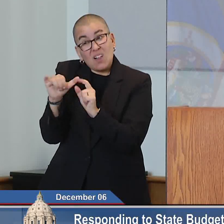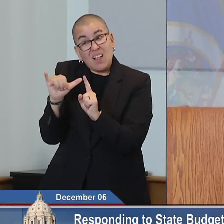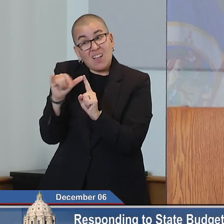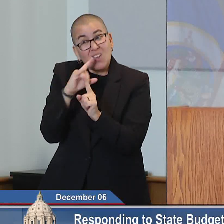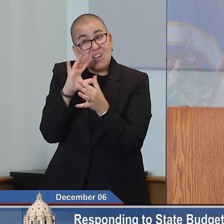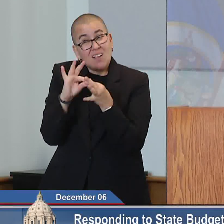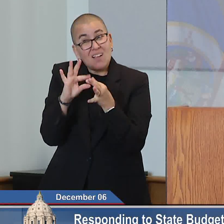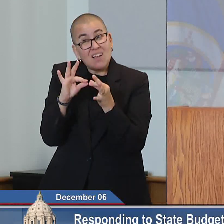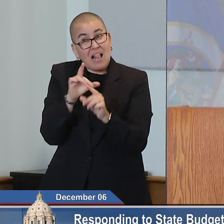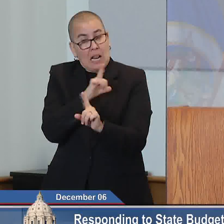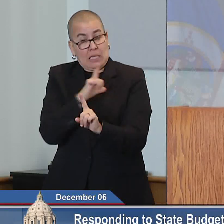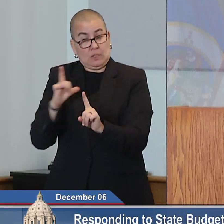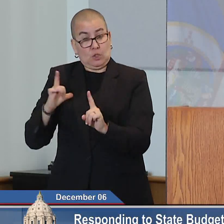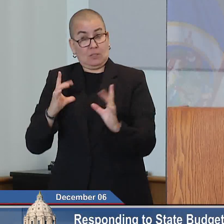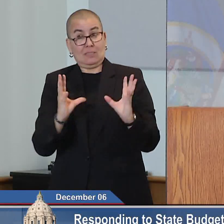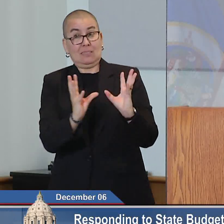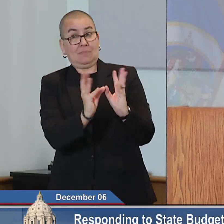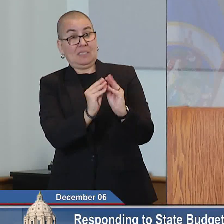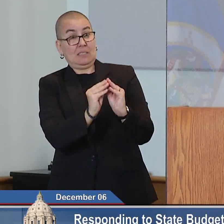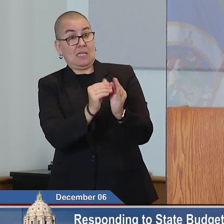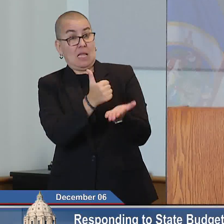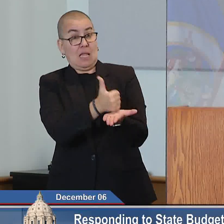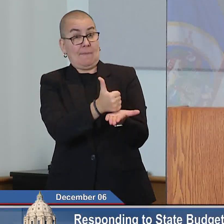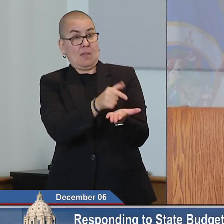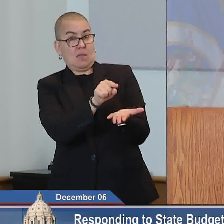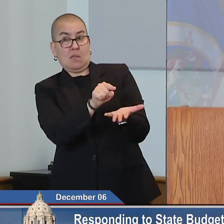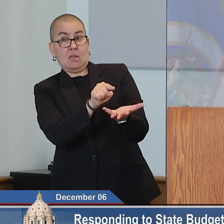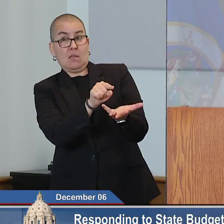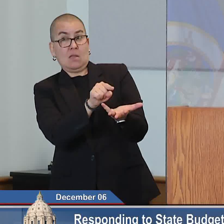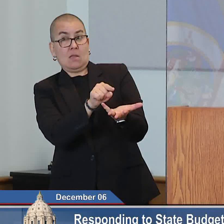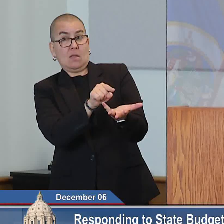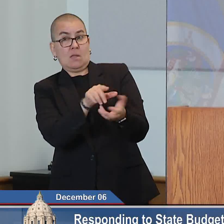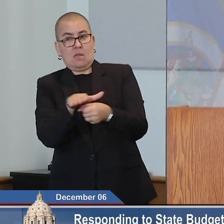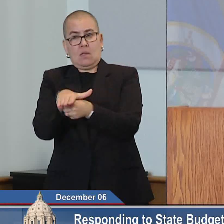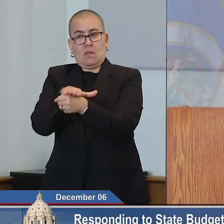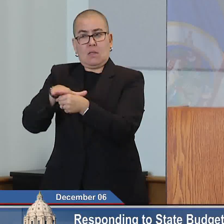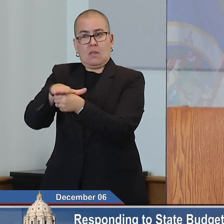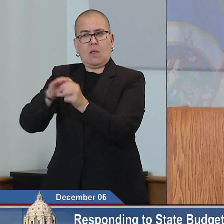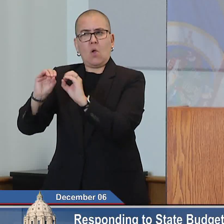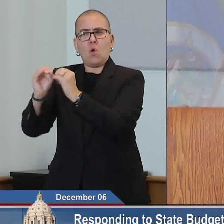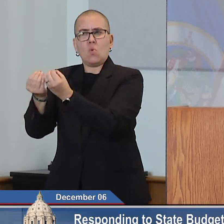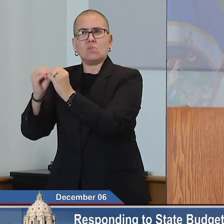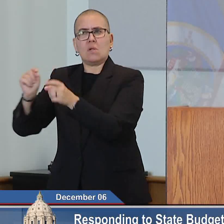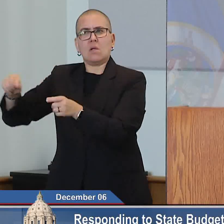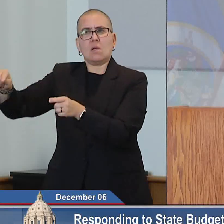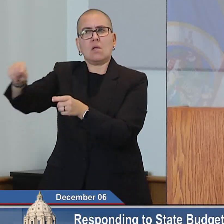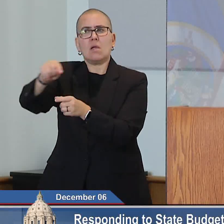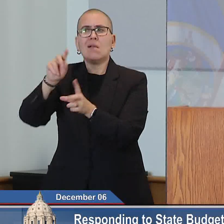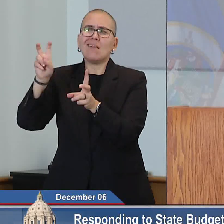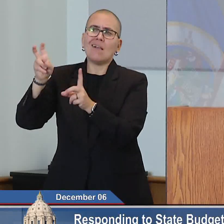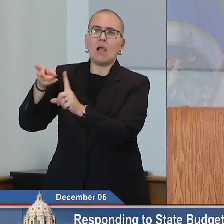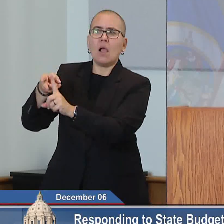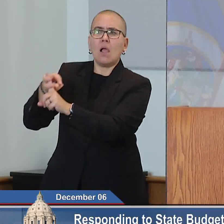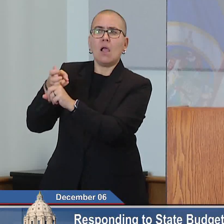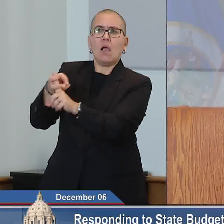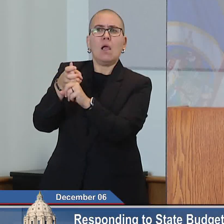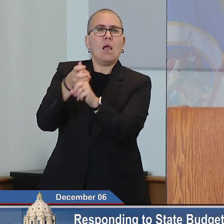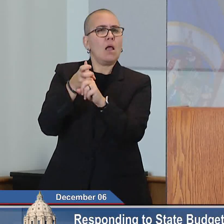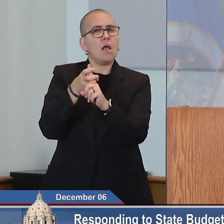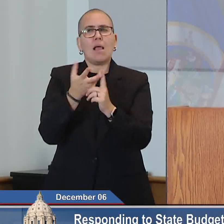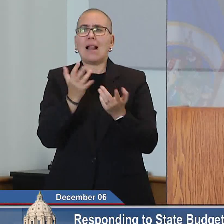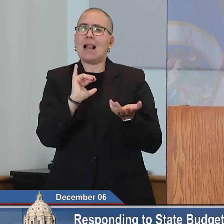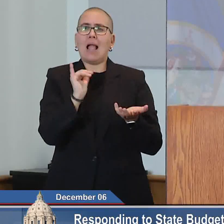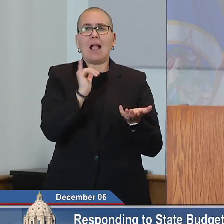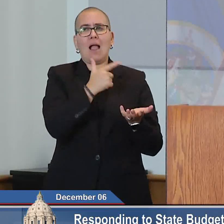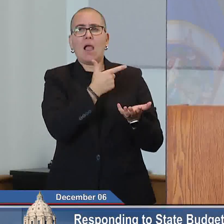session, meaning helping locals recruit, maybe bonuses, retention bonuses, training support, things like that? Those are all